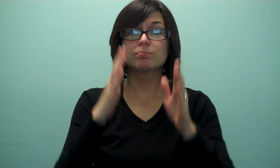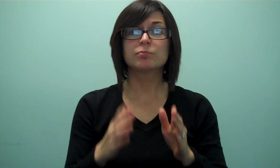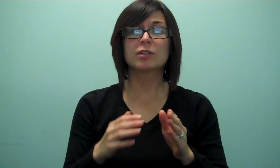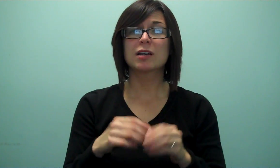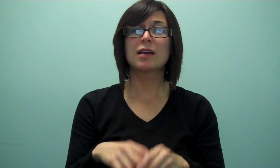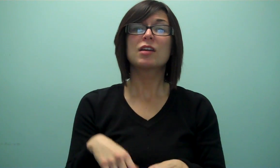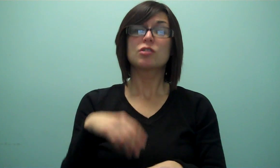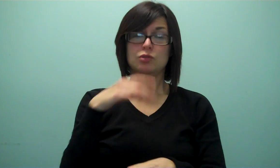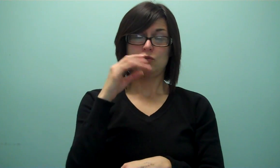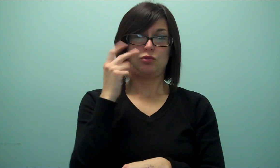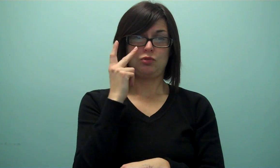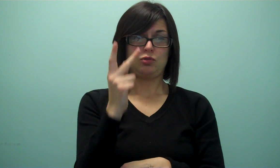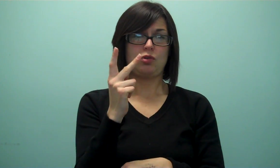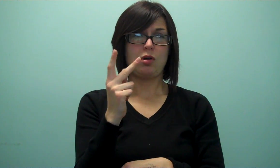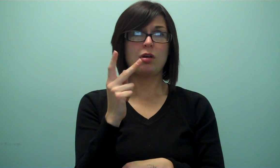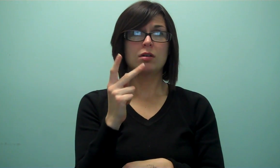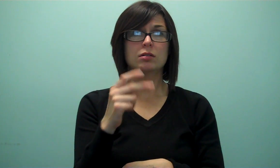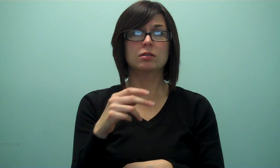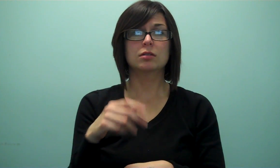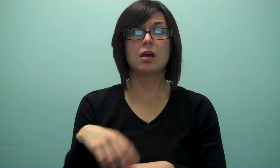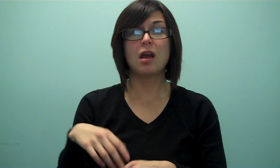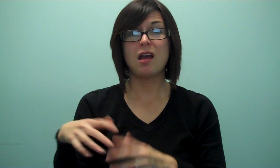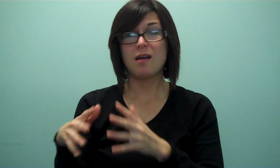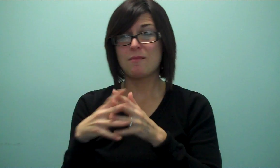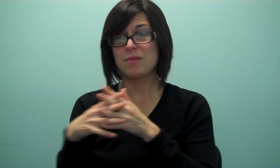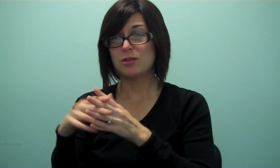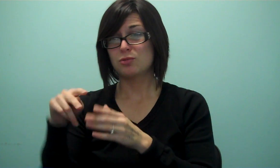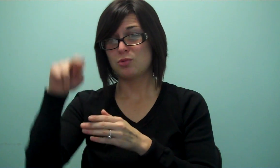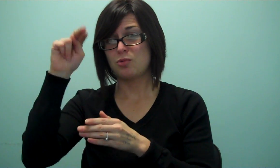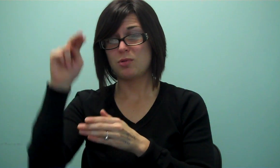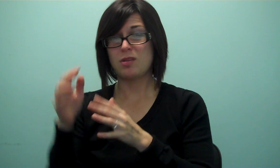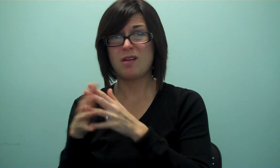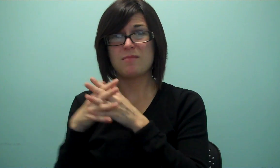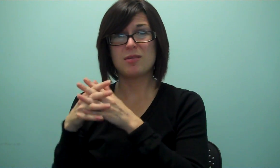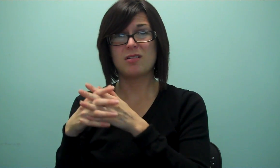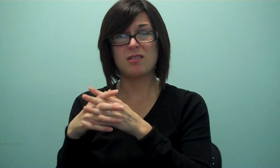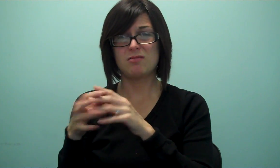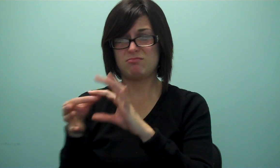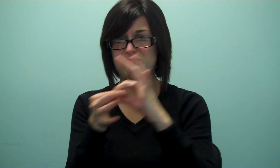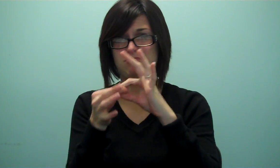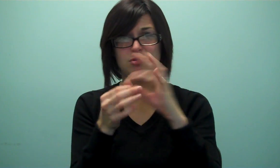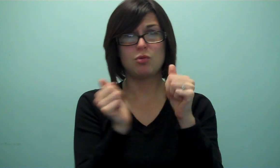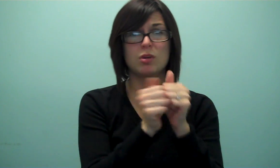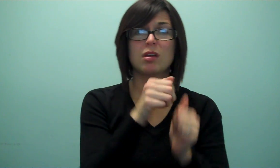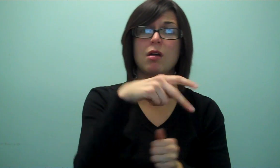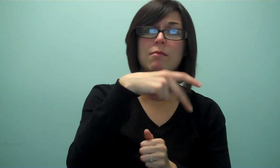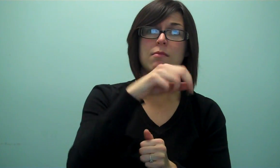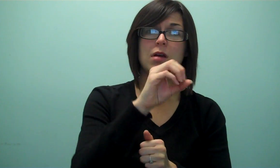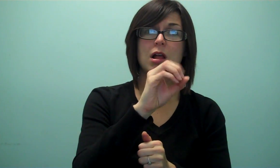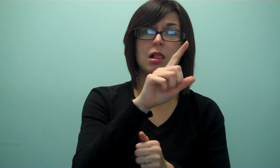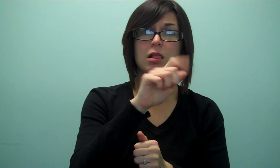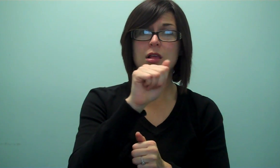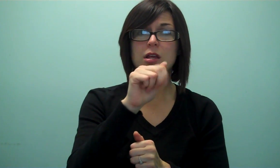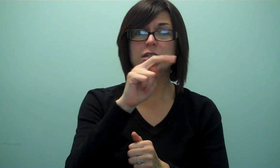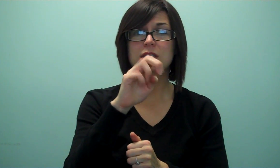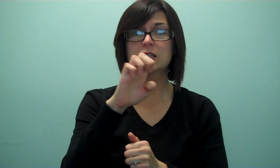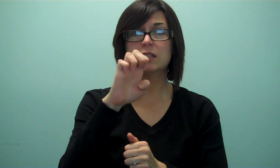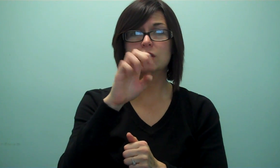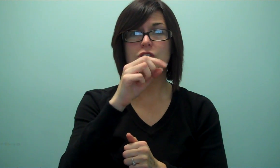traits to those of Australia and Polynesia. This theory would also mean people would have had to use boats, but